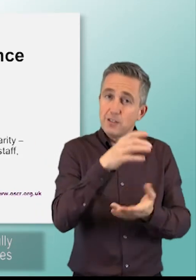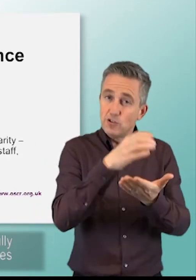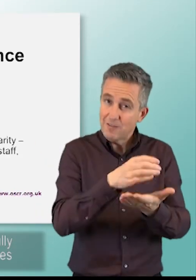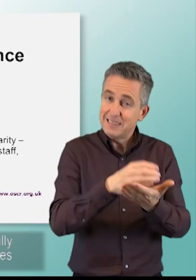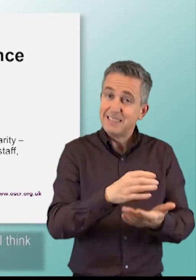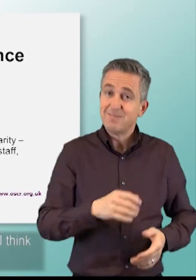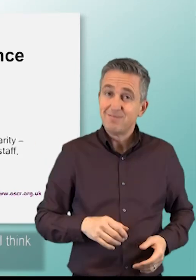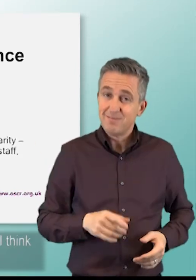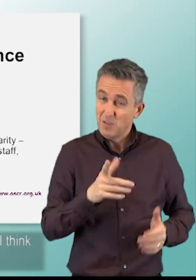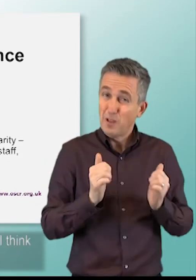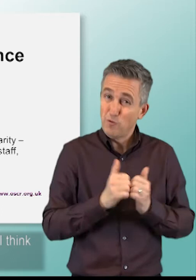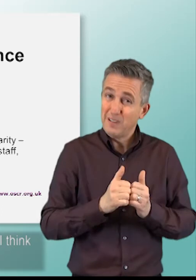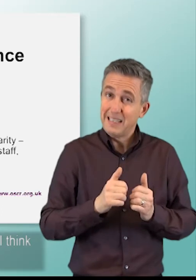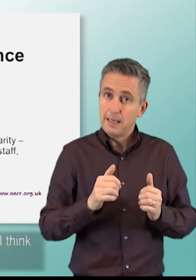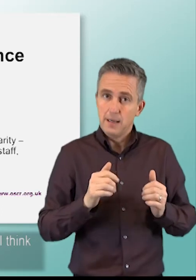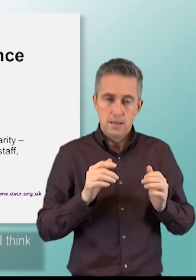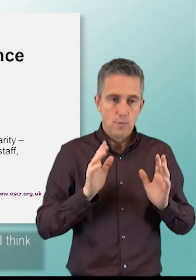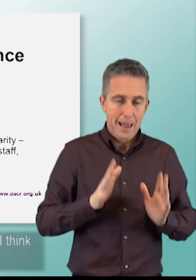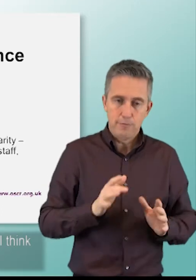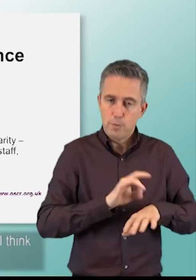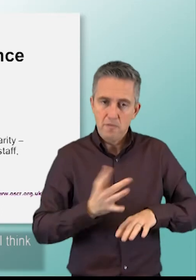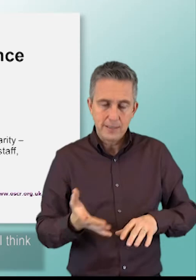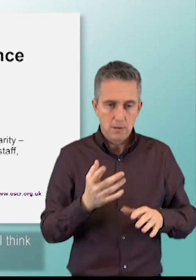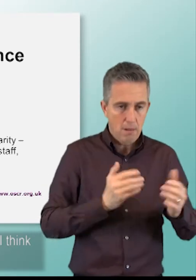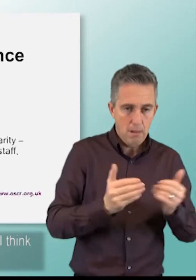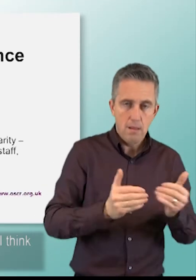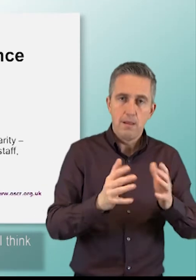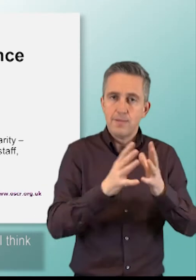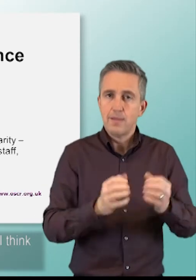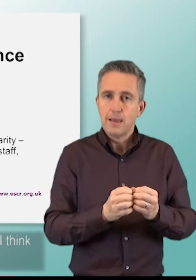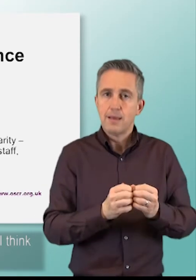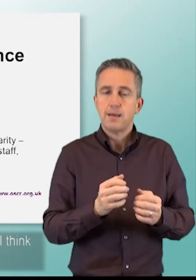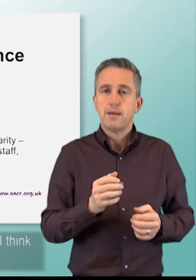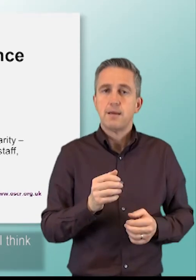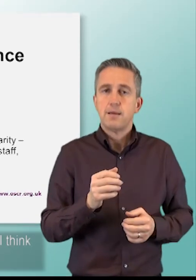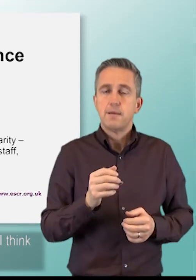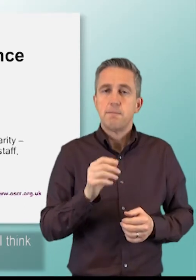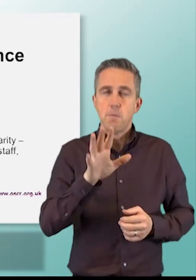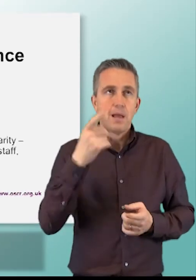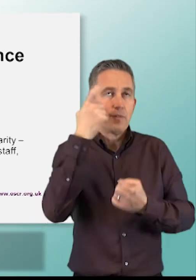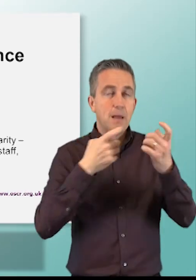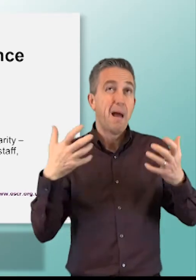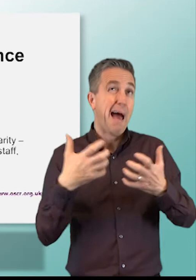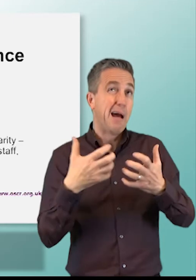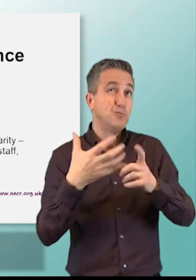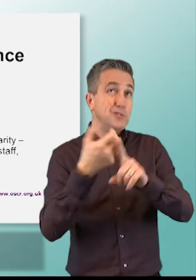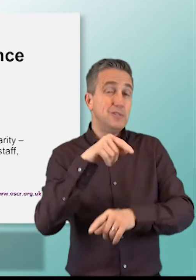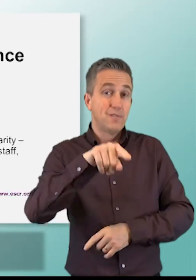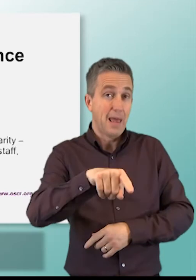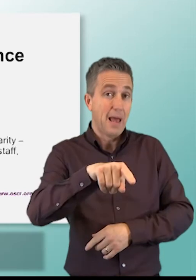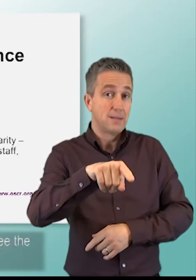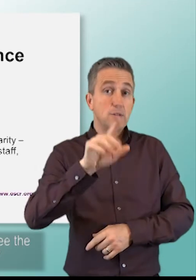of charity trustees, and I'm sure you'd all agree with that. But sometimes I think it can be very difficult to think about really what it means in